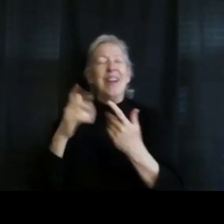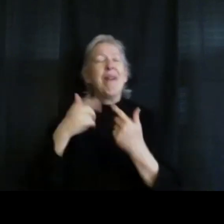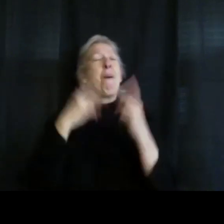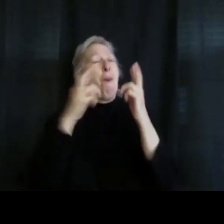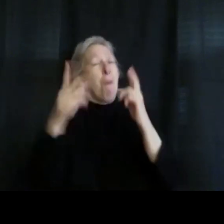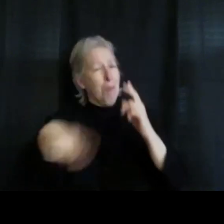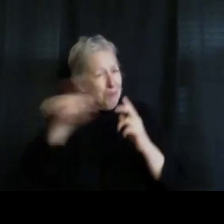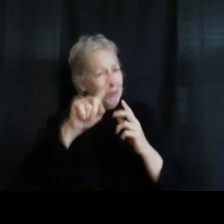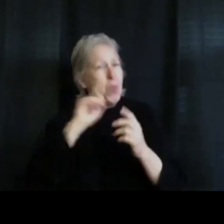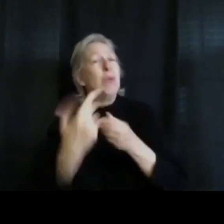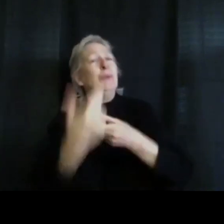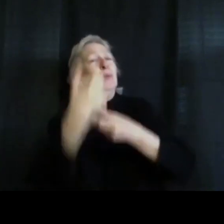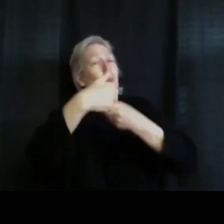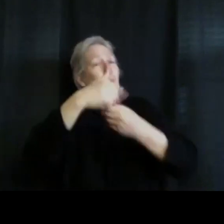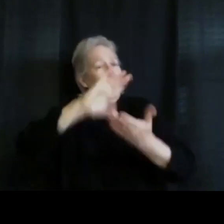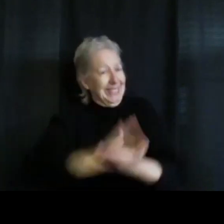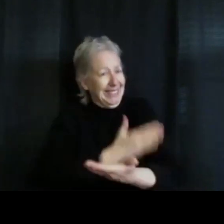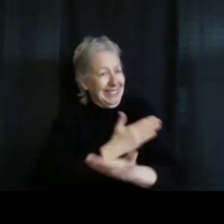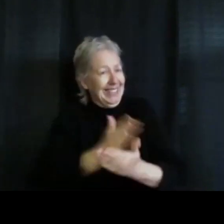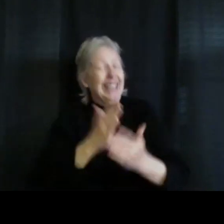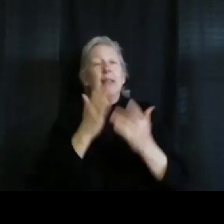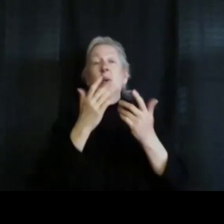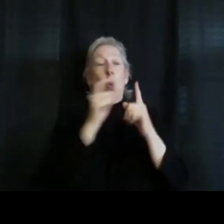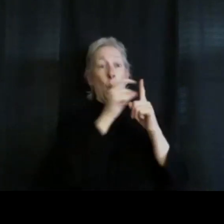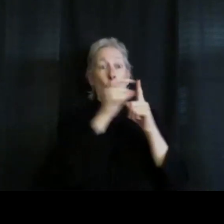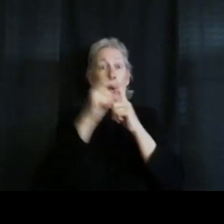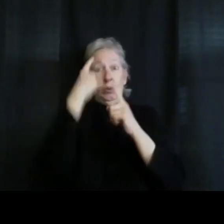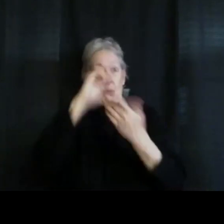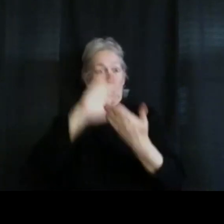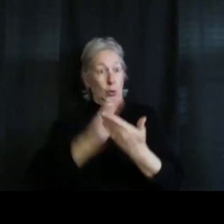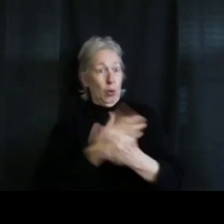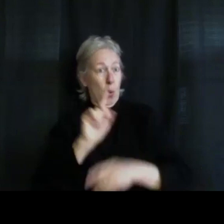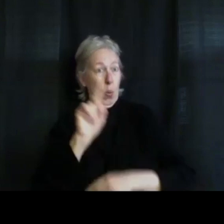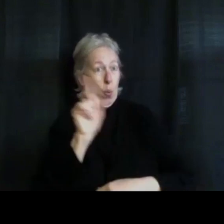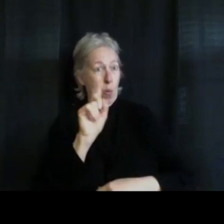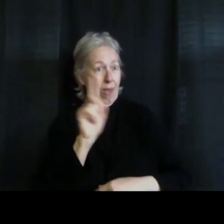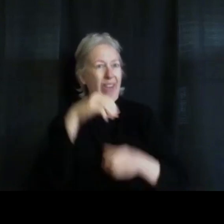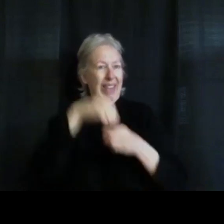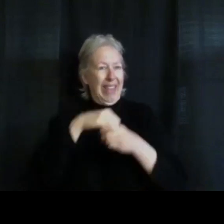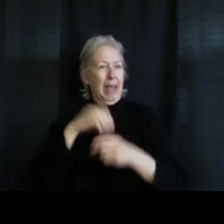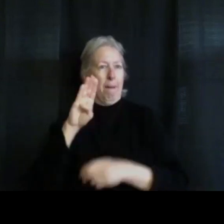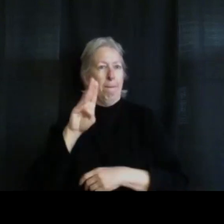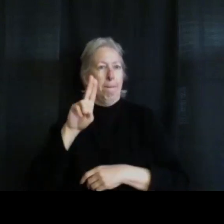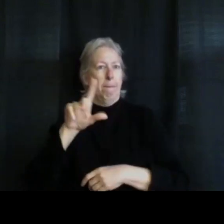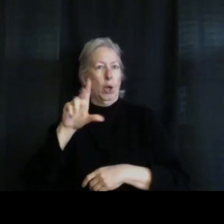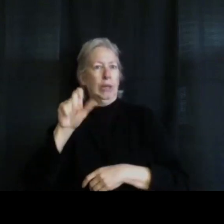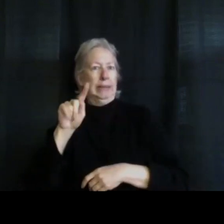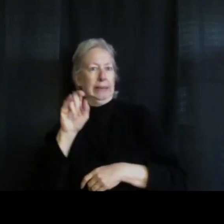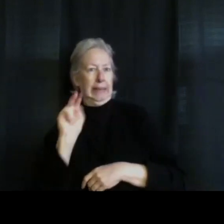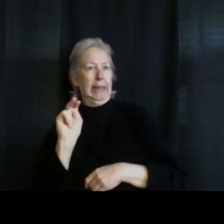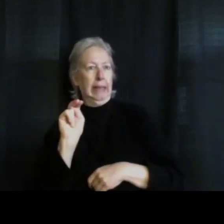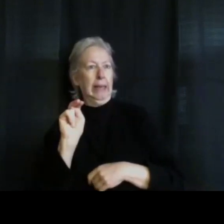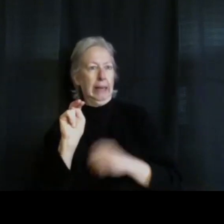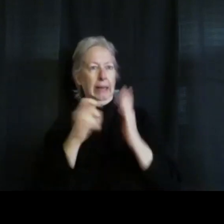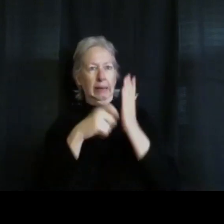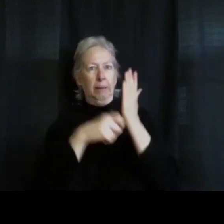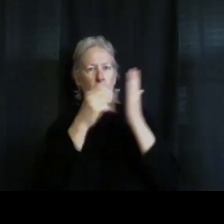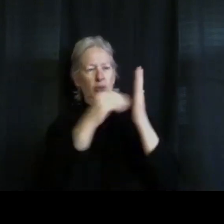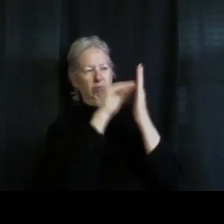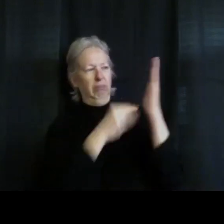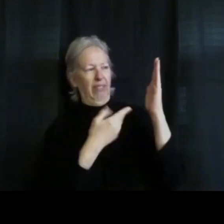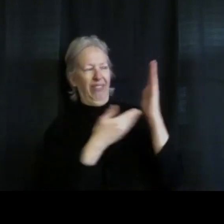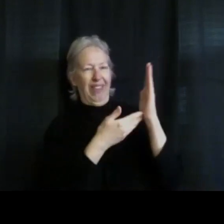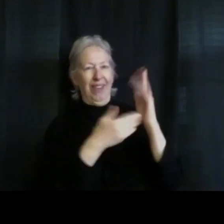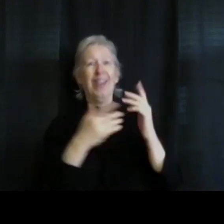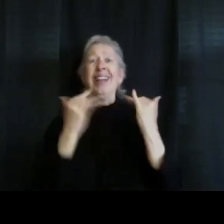will be able to find the words in the bulletins. We continue worshiping together, for God has